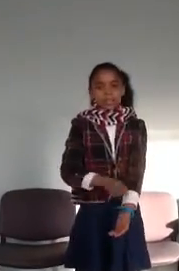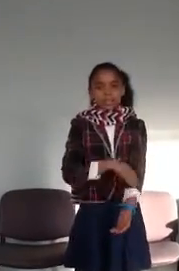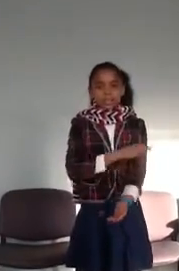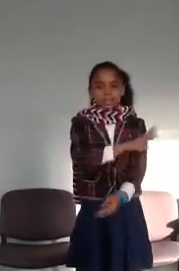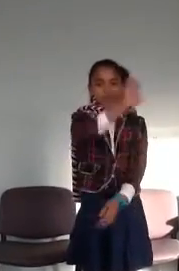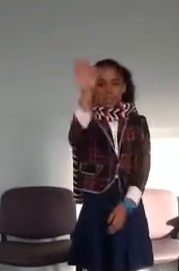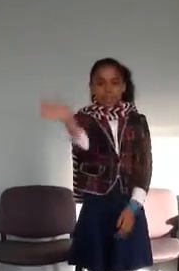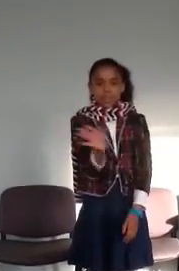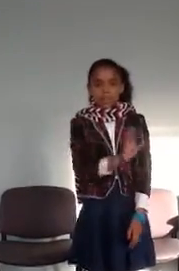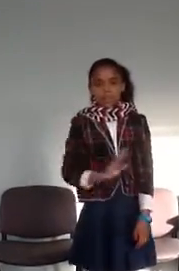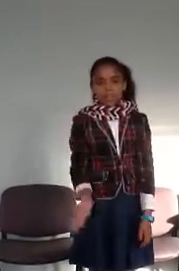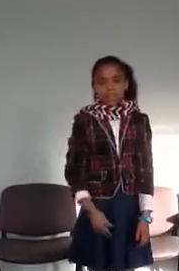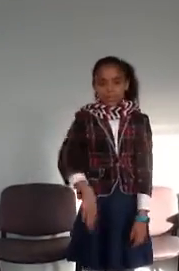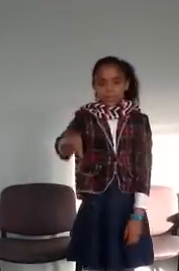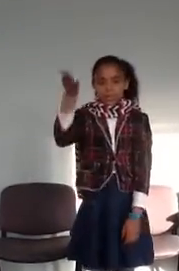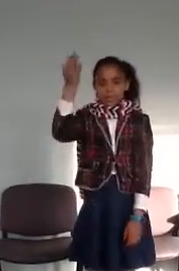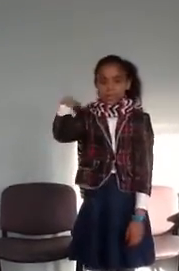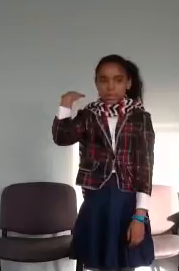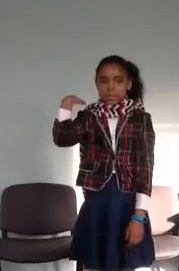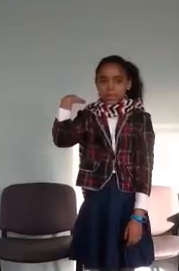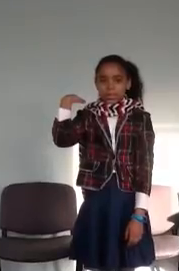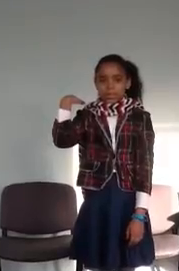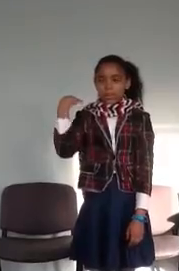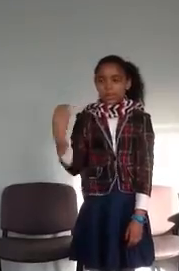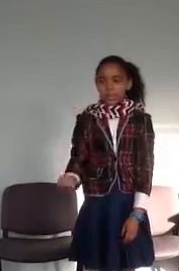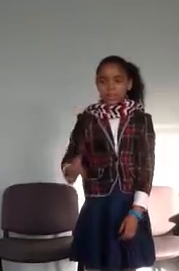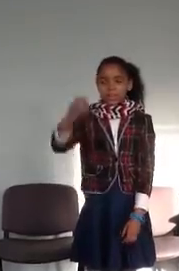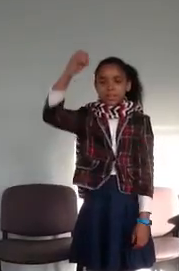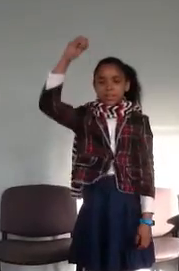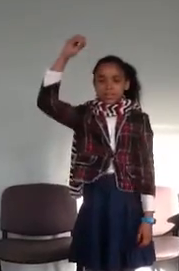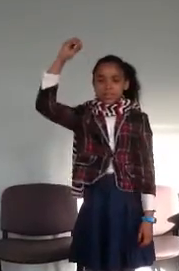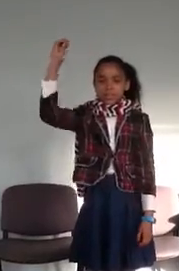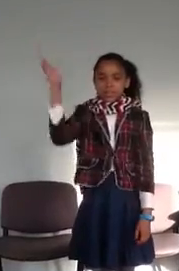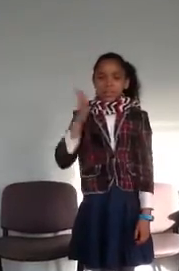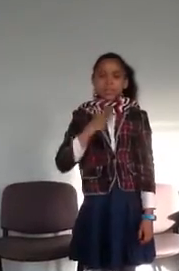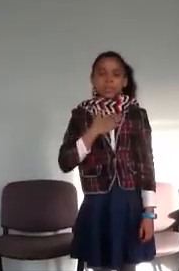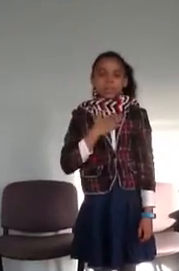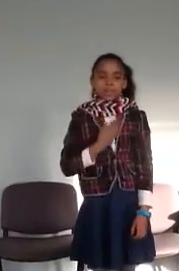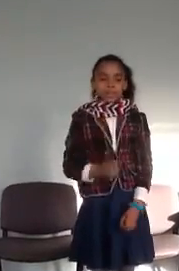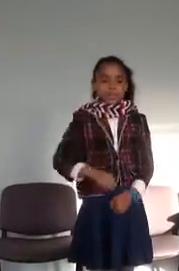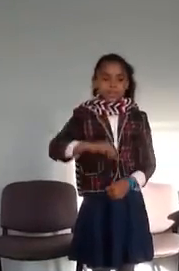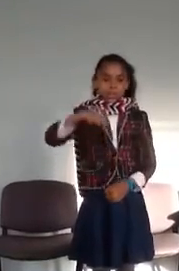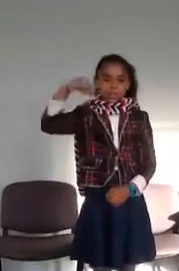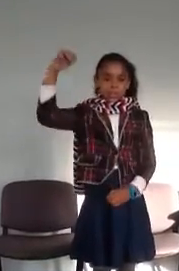like never before, oh, my